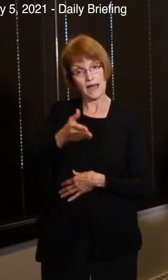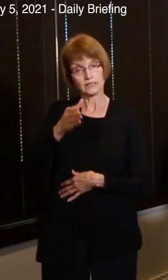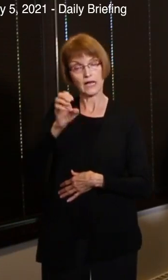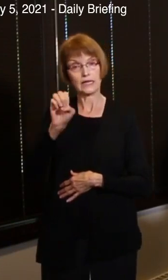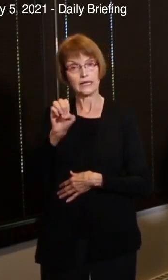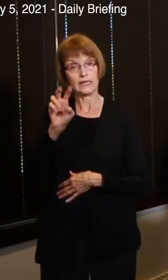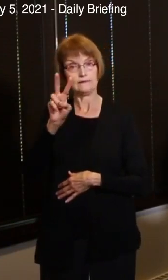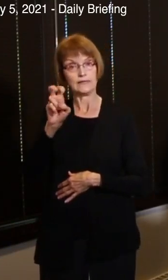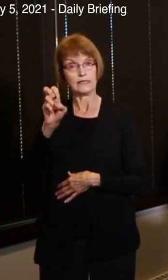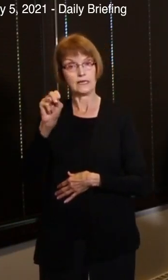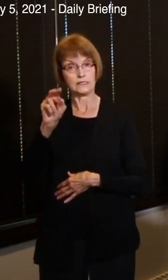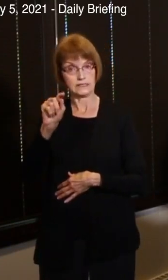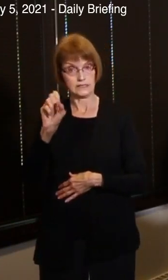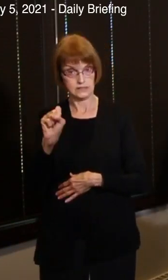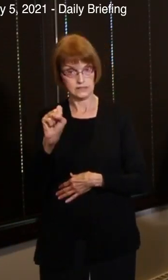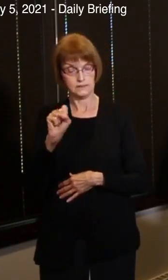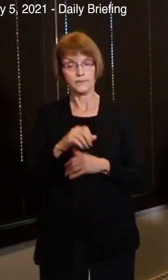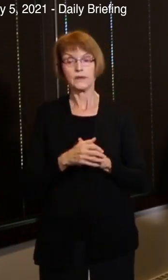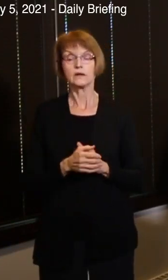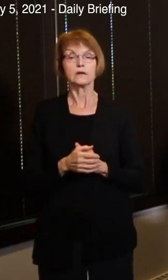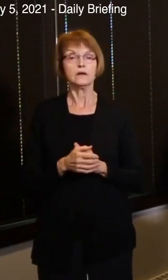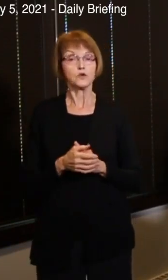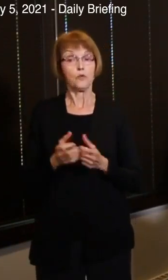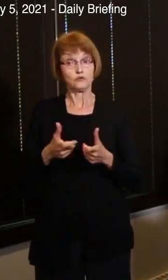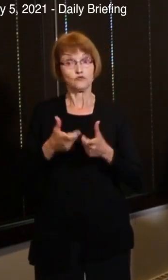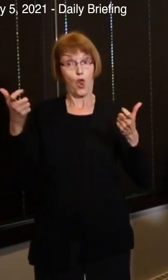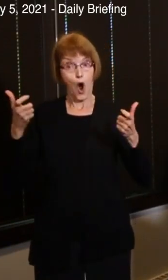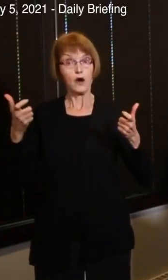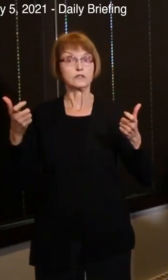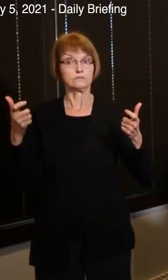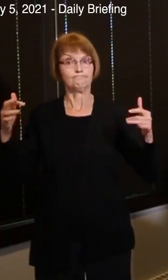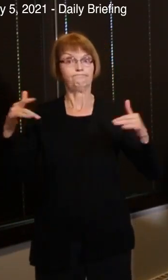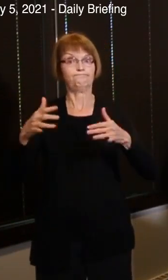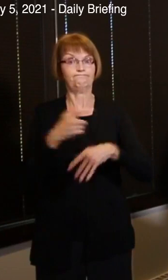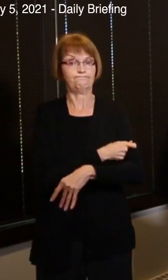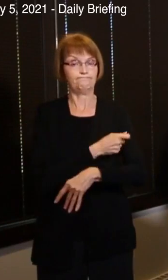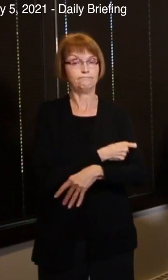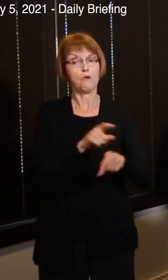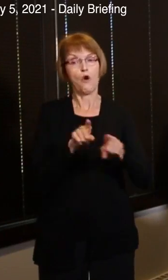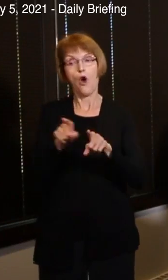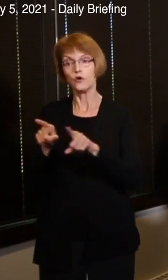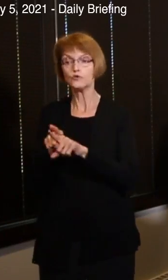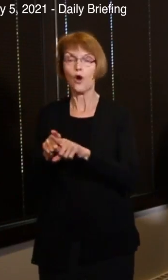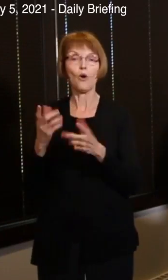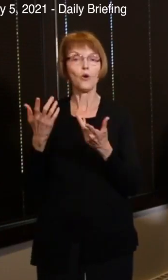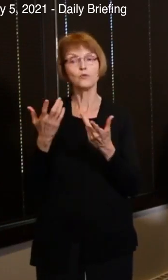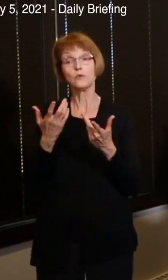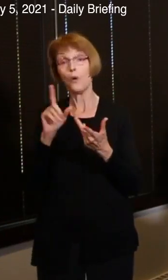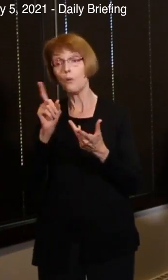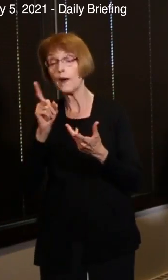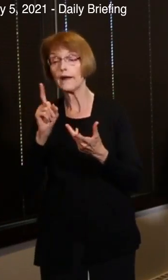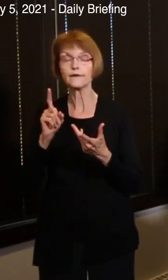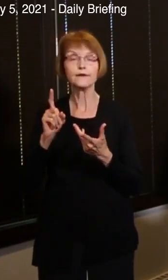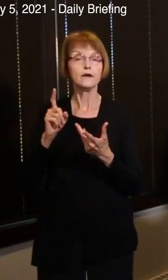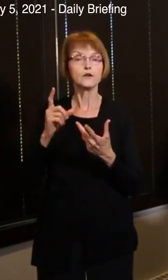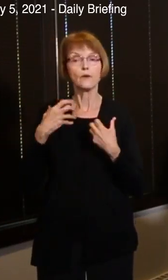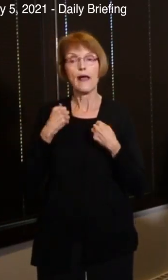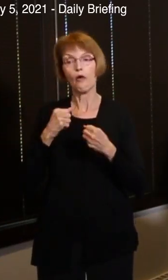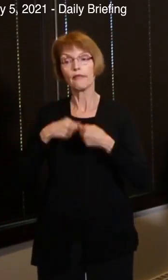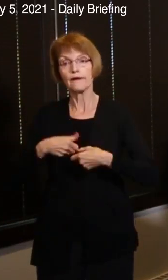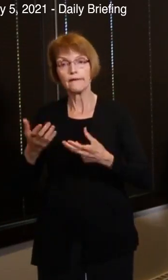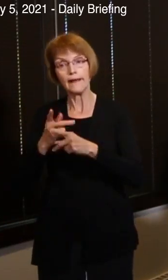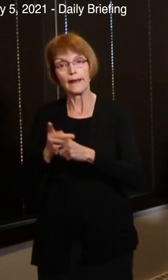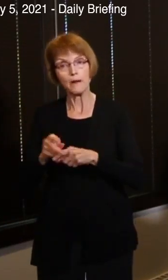covidvaccine.mo.gov/events. Now, in addition to all those large events, you can also find vaccine through your healthcare provider, through local public